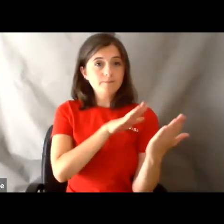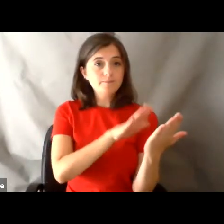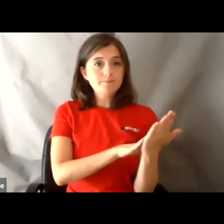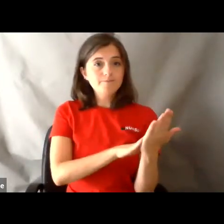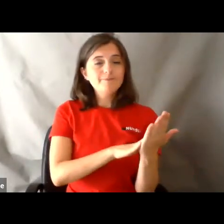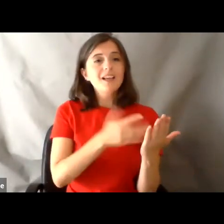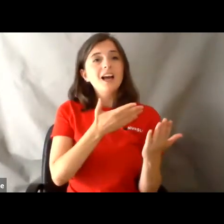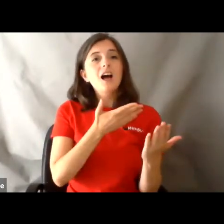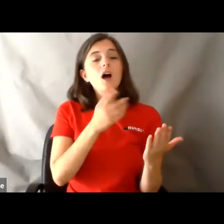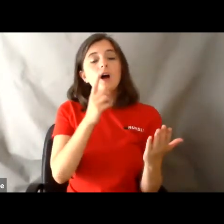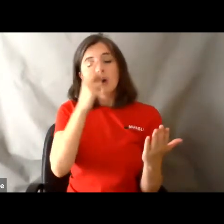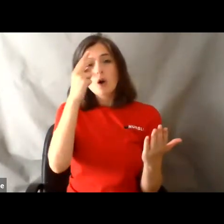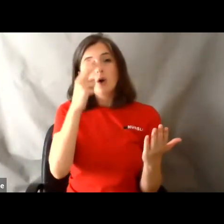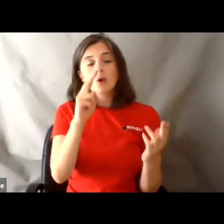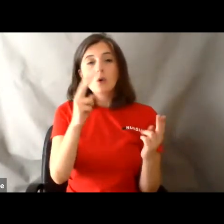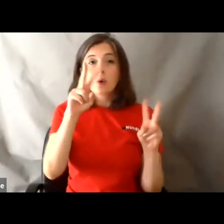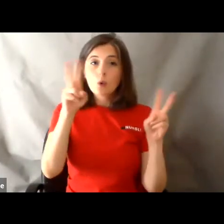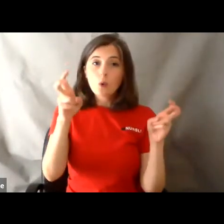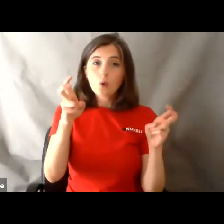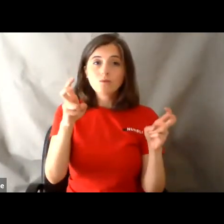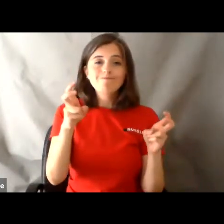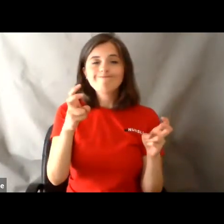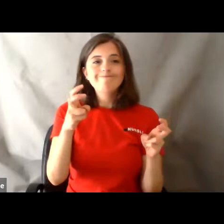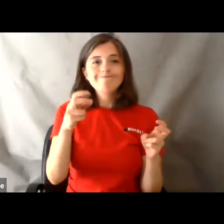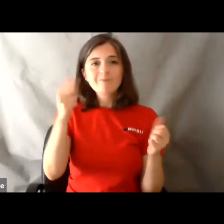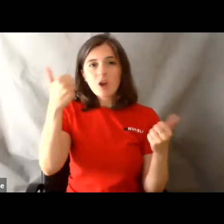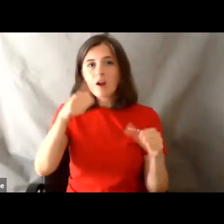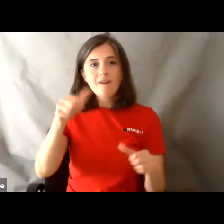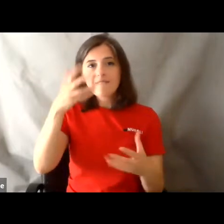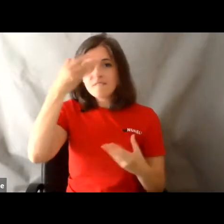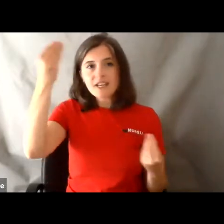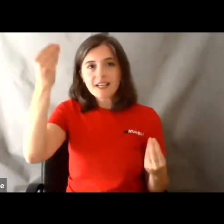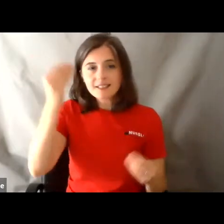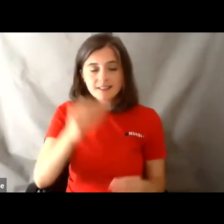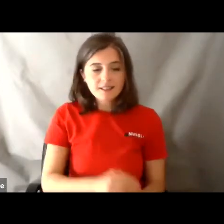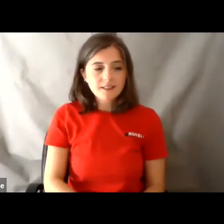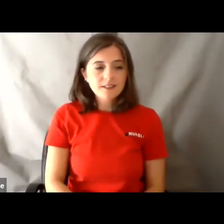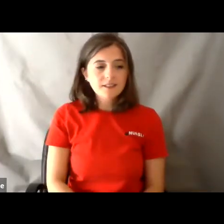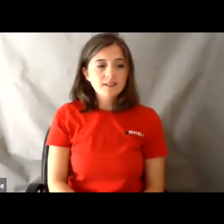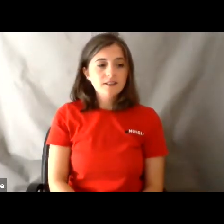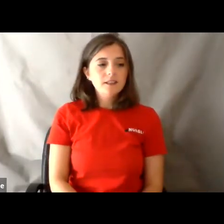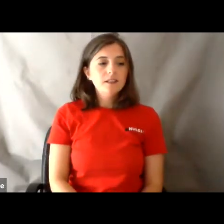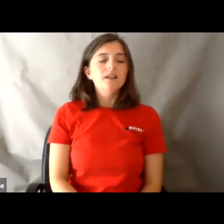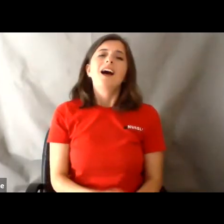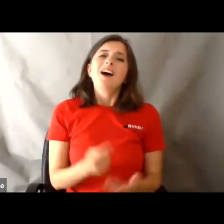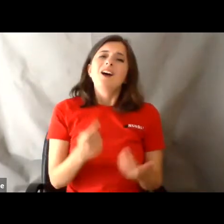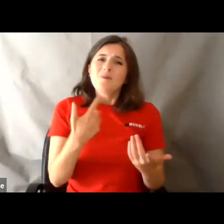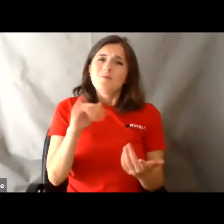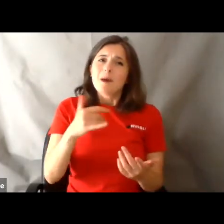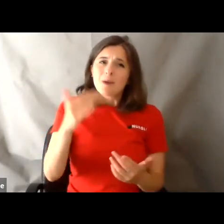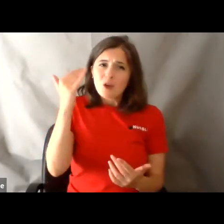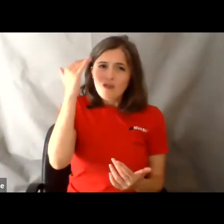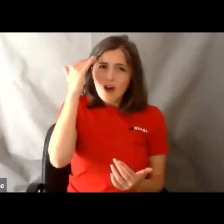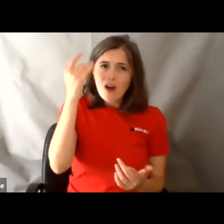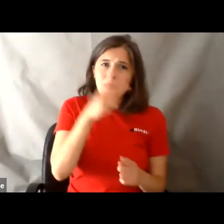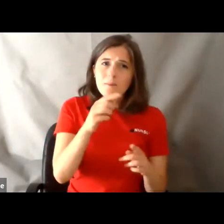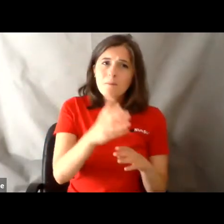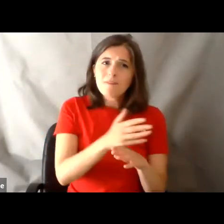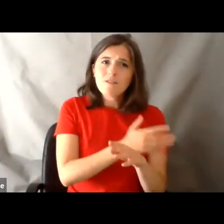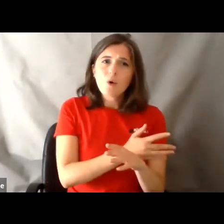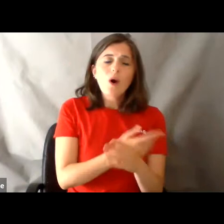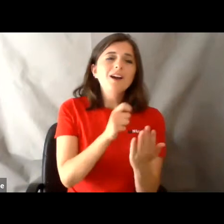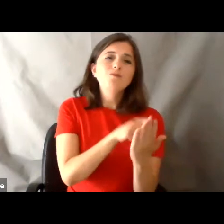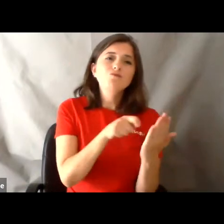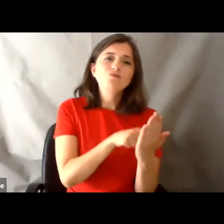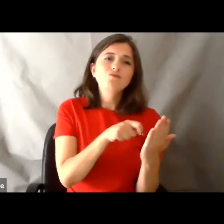We Forget. Some of you may have heard this before, and it was written in remembrance of my friend who took